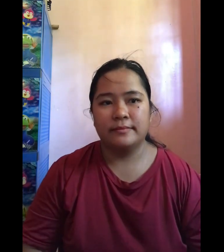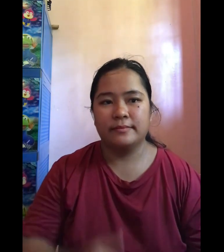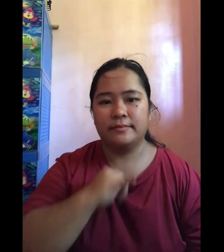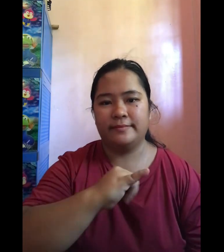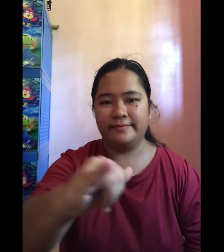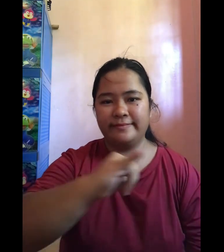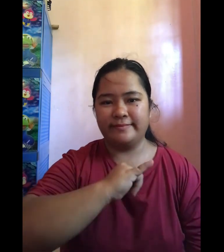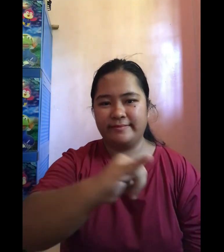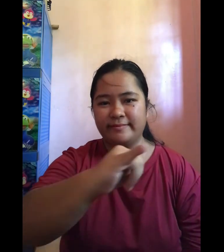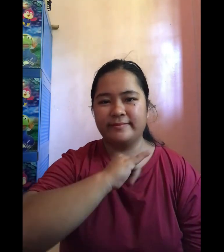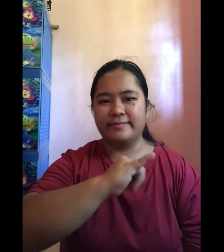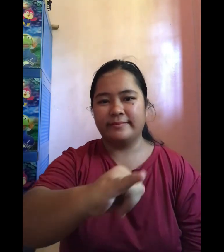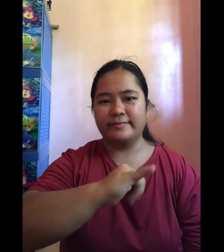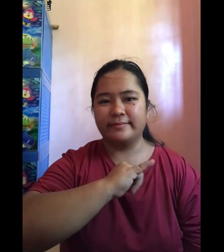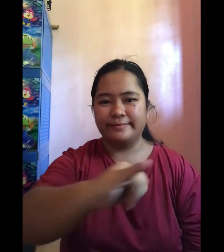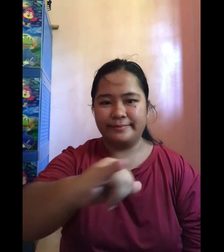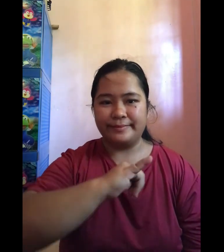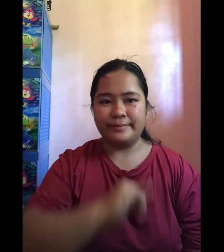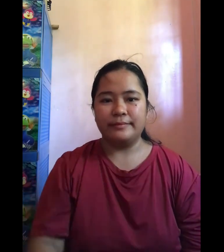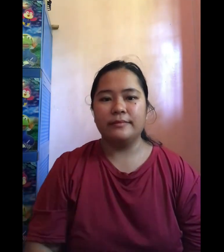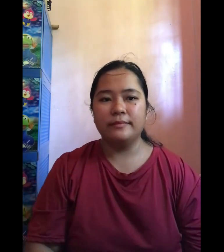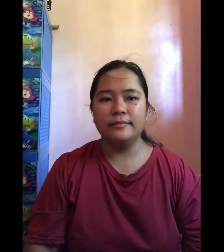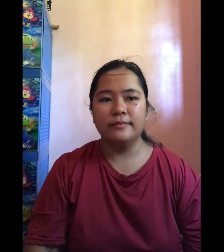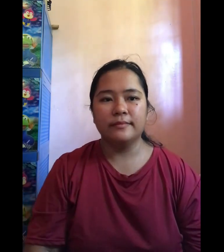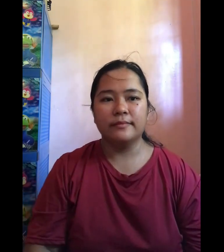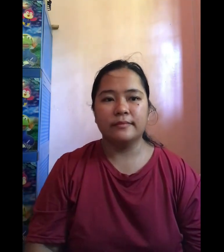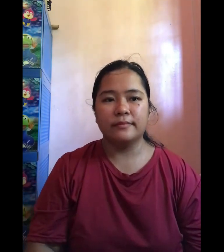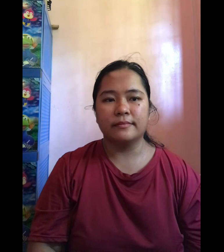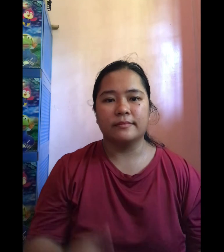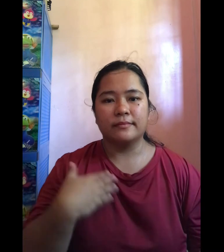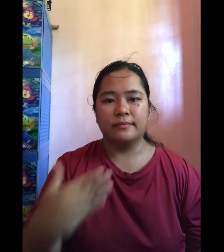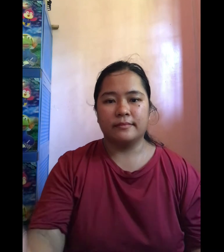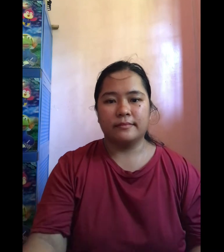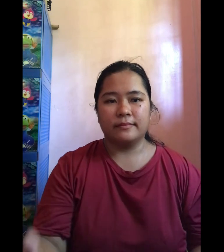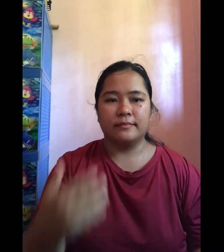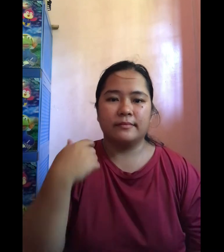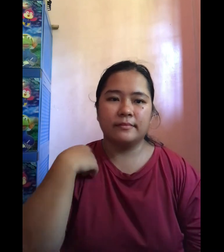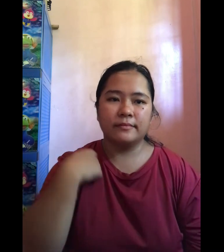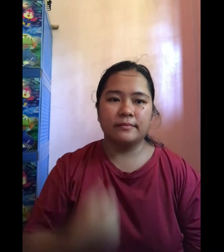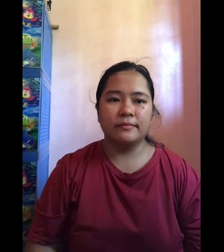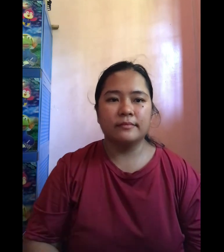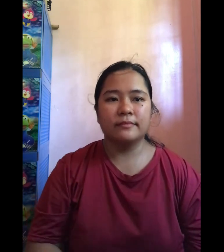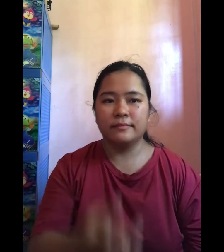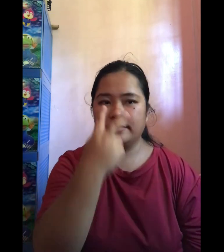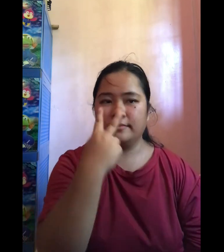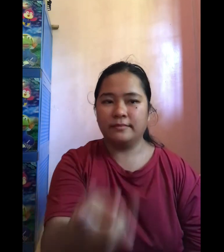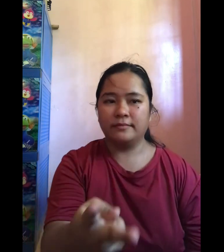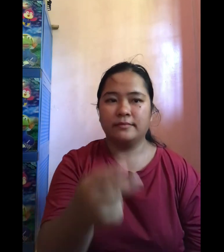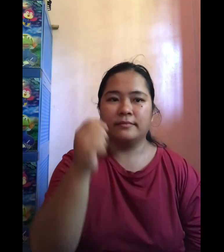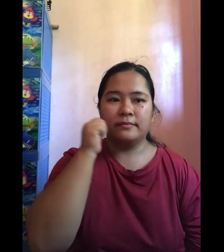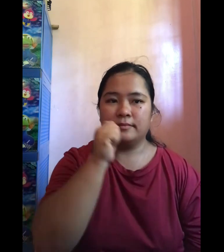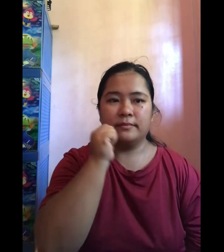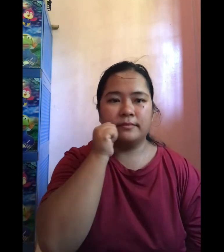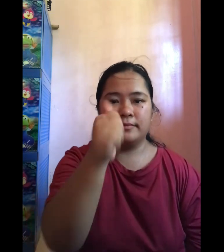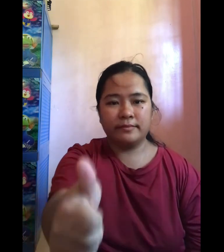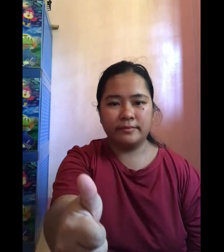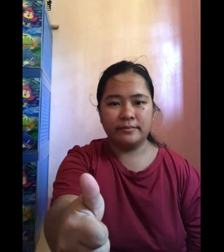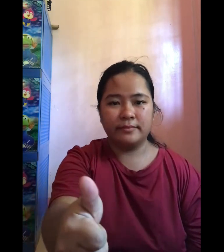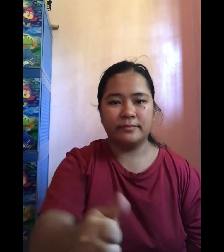same here, you too. And if you're going to see that person the next day, you can say, see you tomorrow.